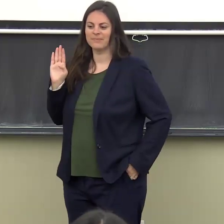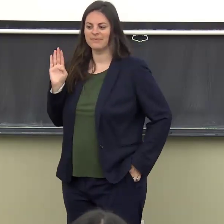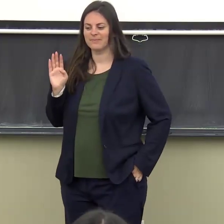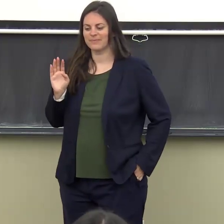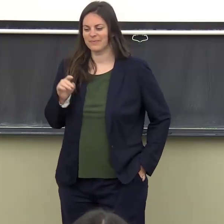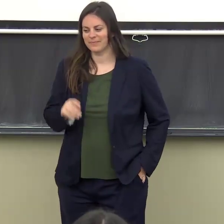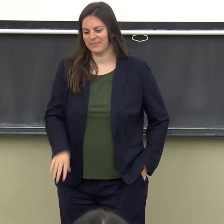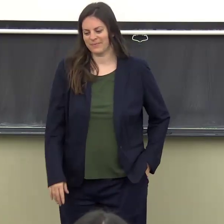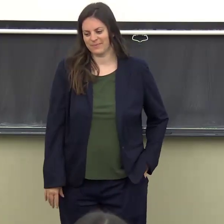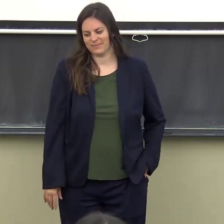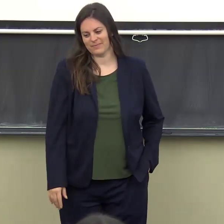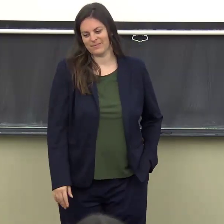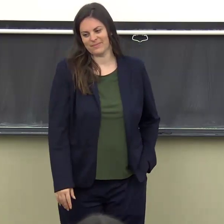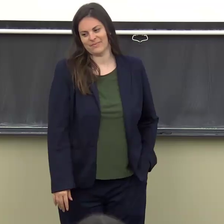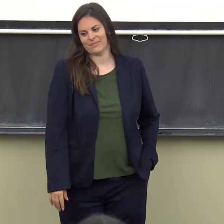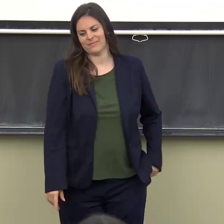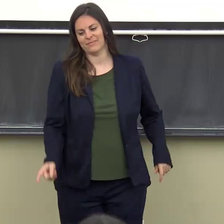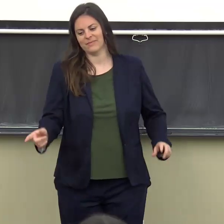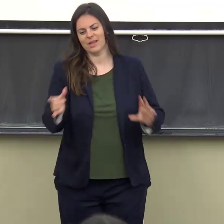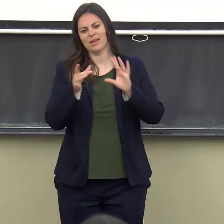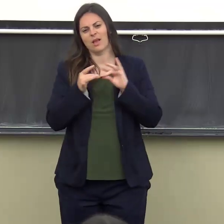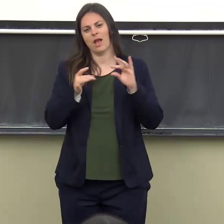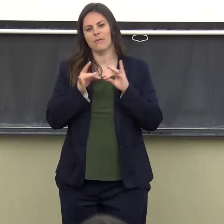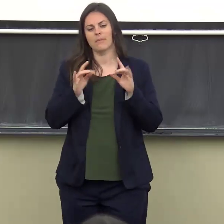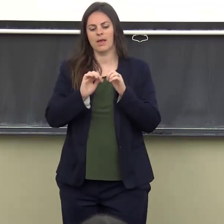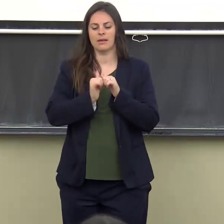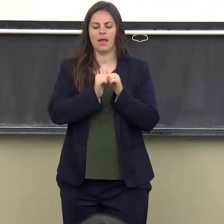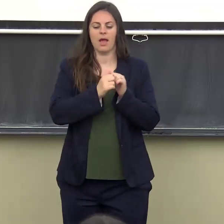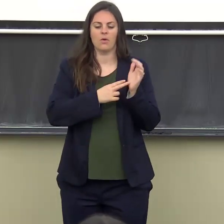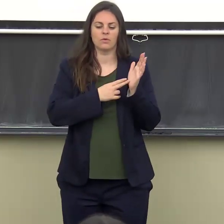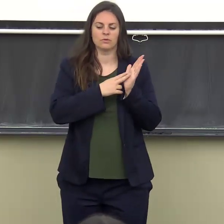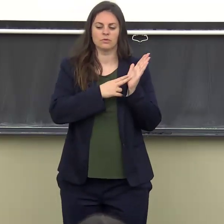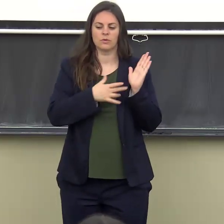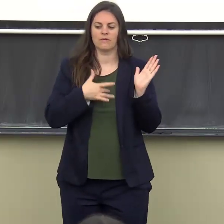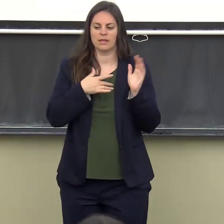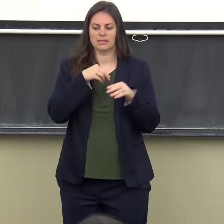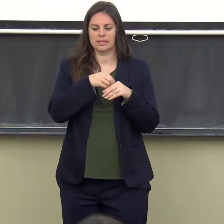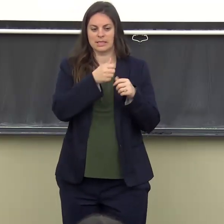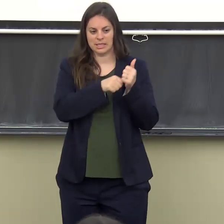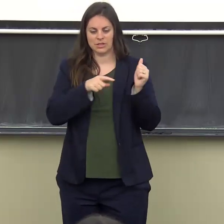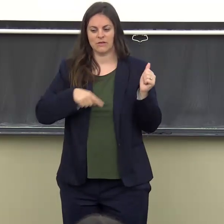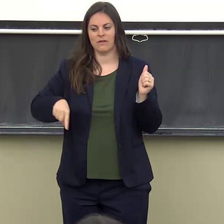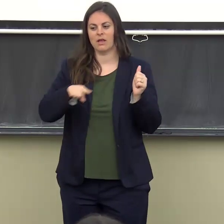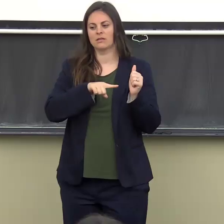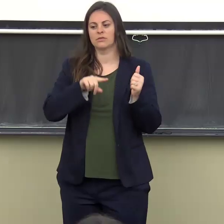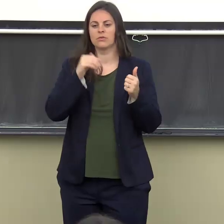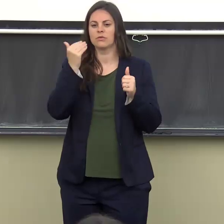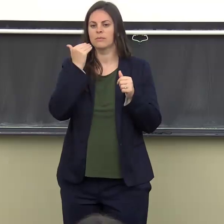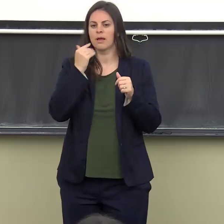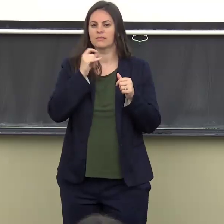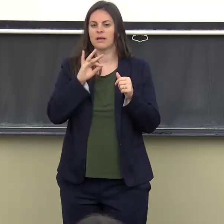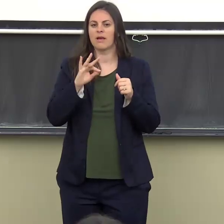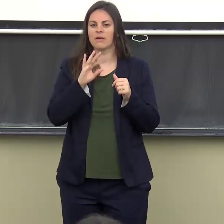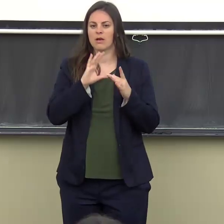I'm going to tell an What I want analogy. to piggyback off that comment on how the truth feels in each of us. This reminds me of a comment I made back during